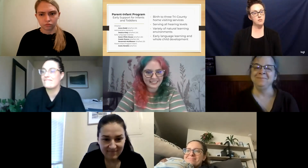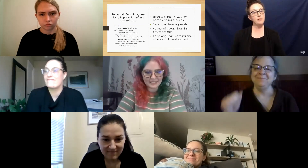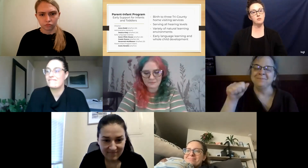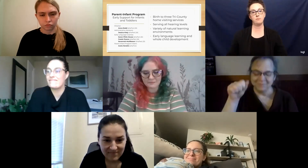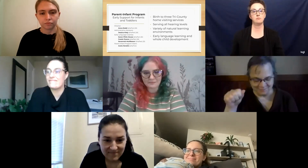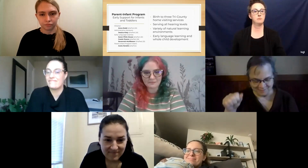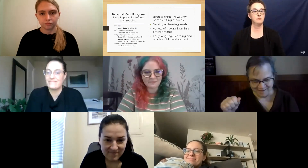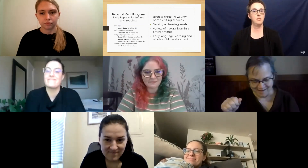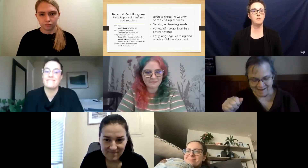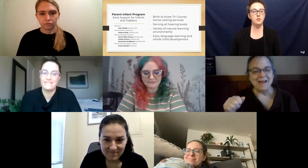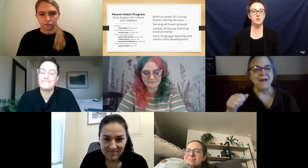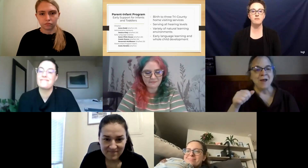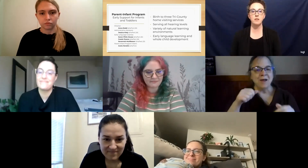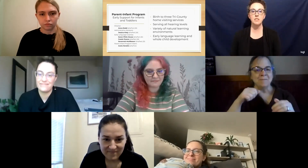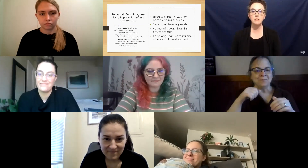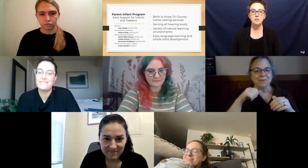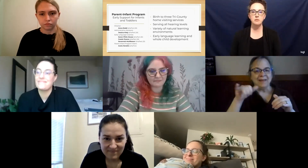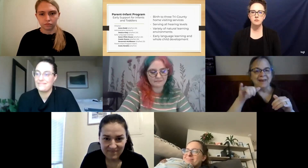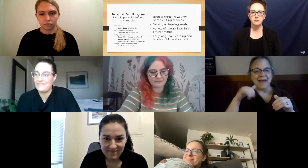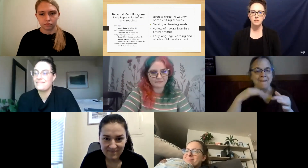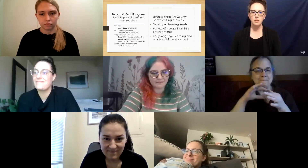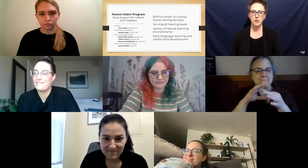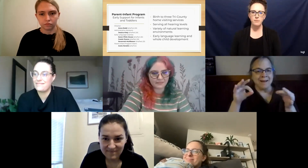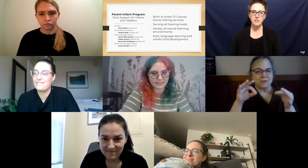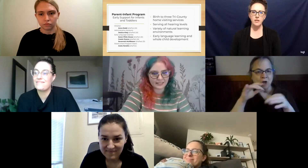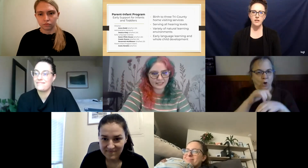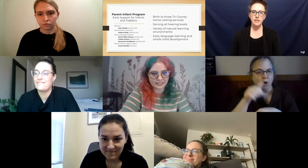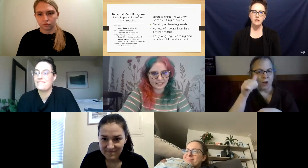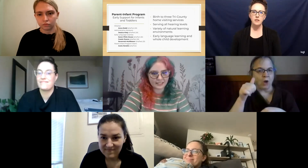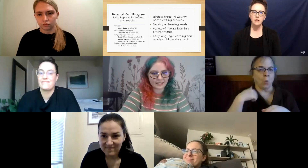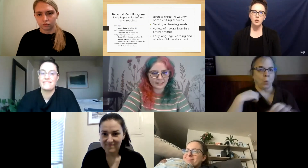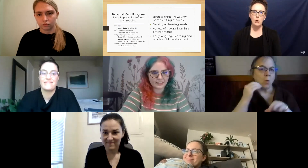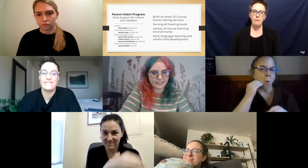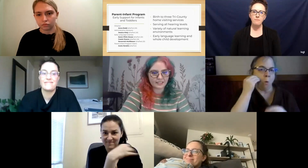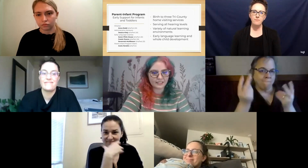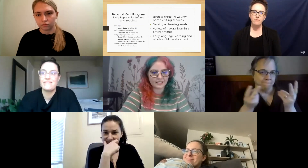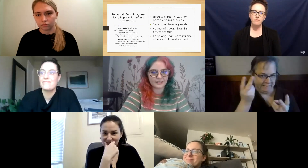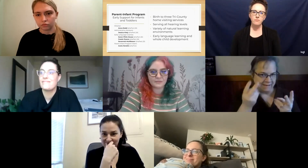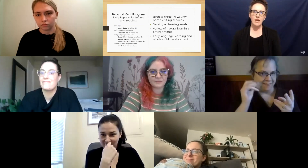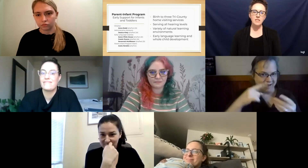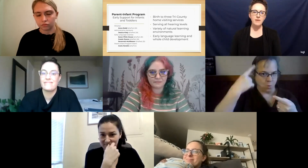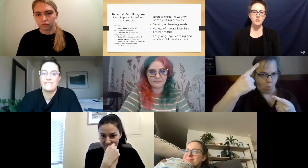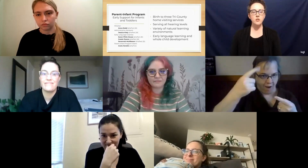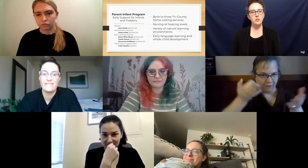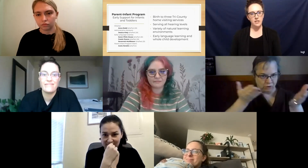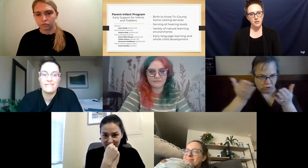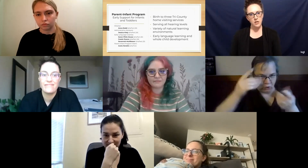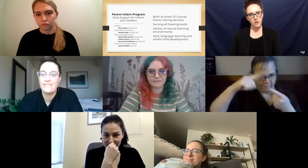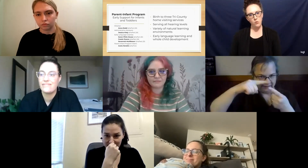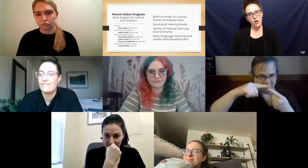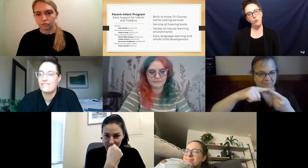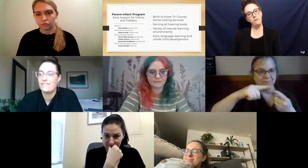broad spectrum of children and families. Back to you, Karen. As I mentioned